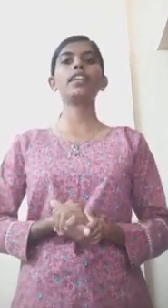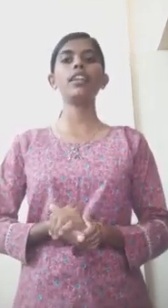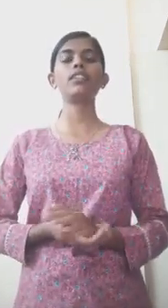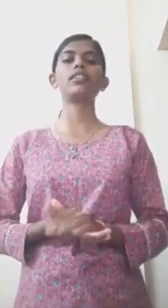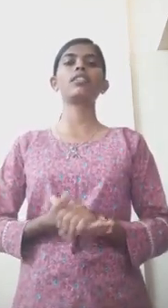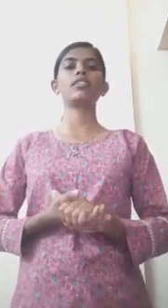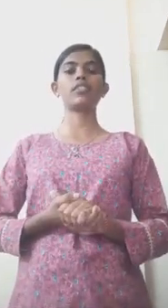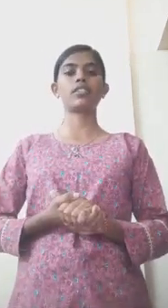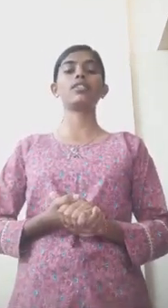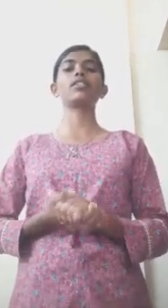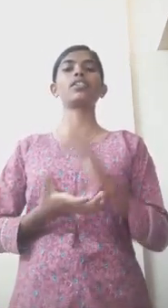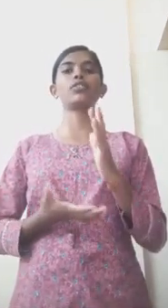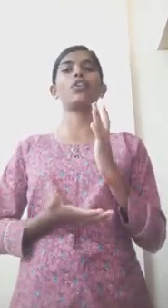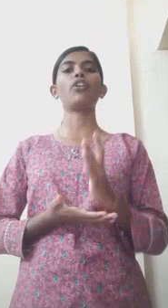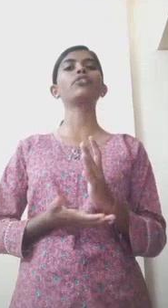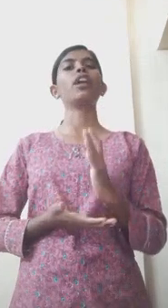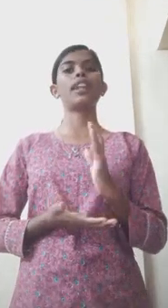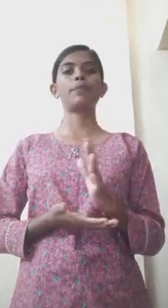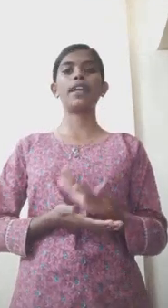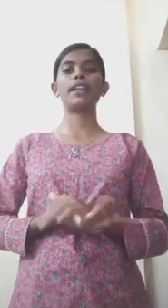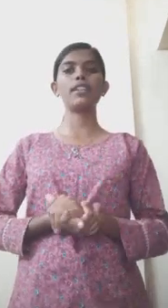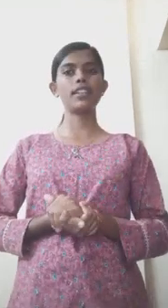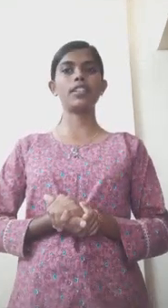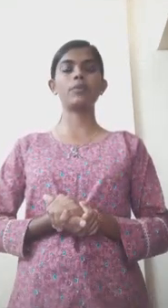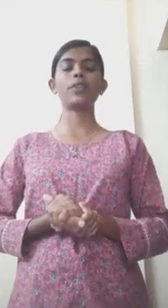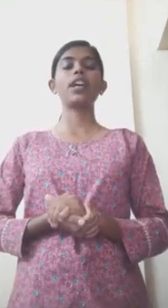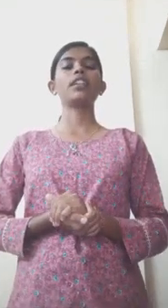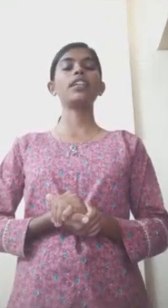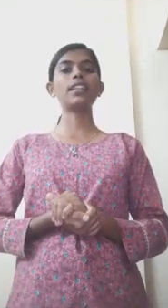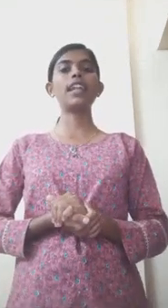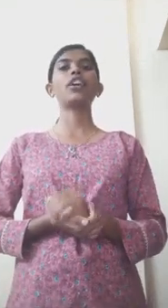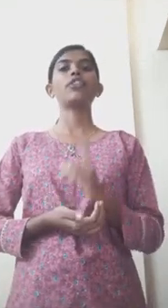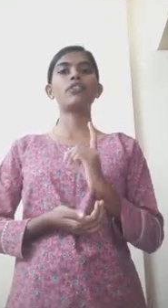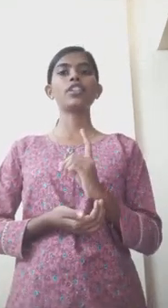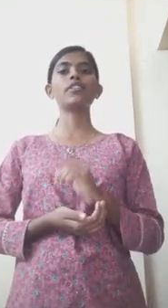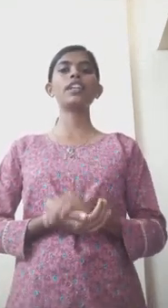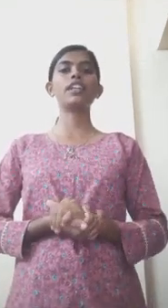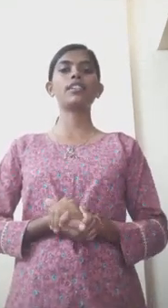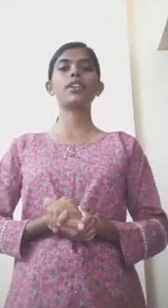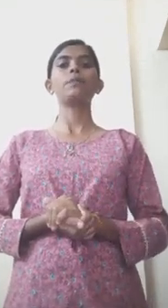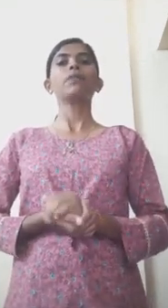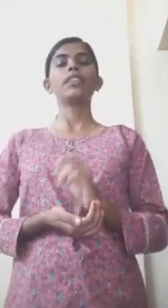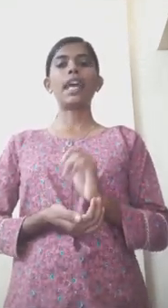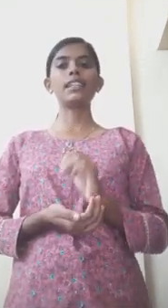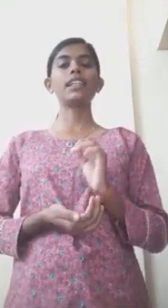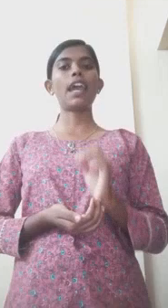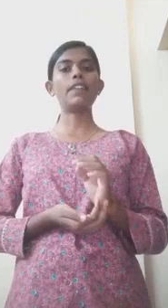detailed structure of respiratory system. In that, first one is the nasal